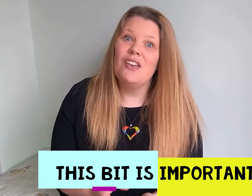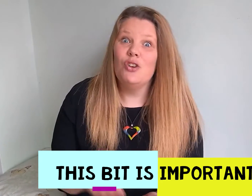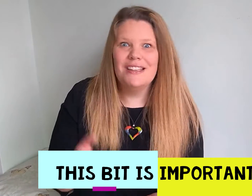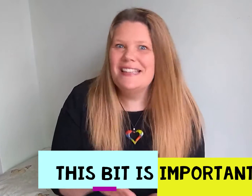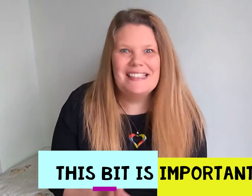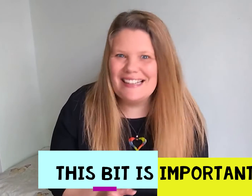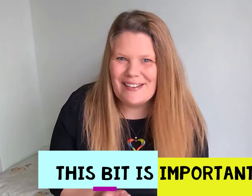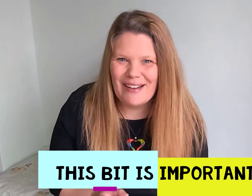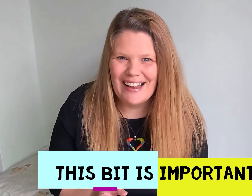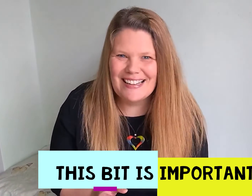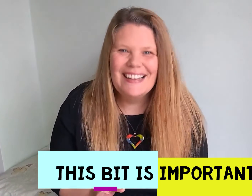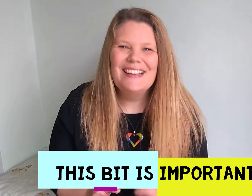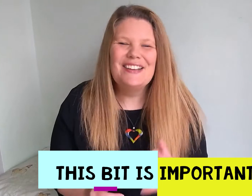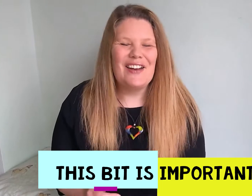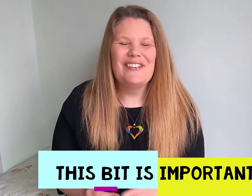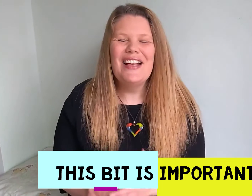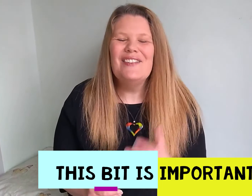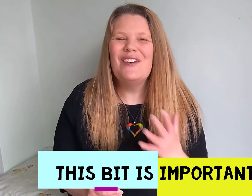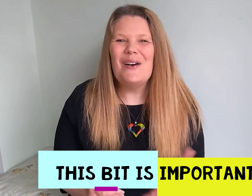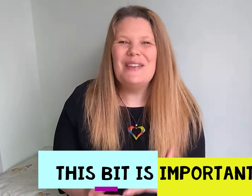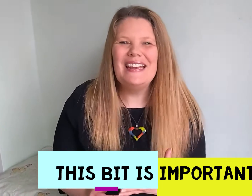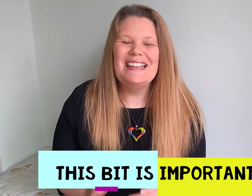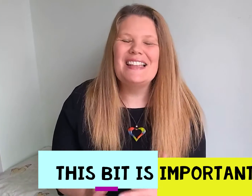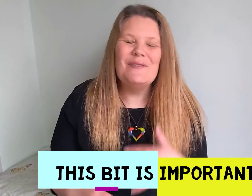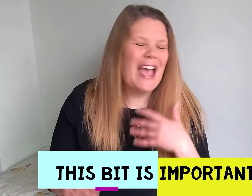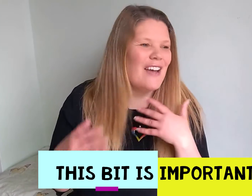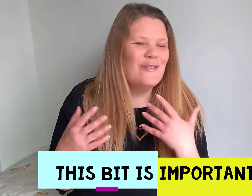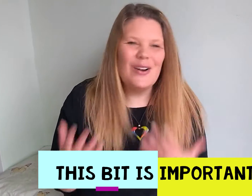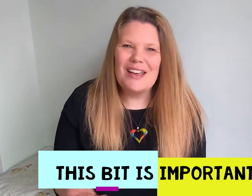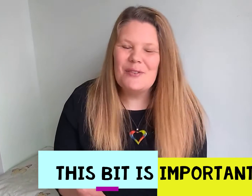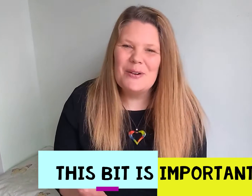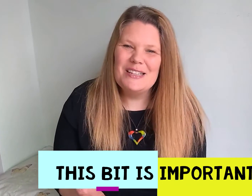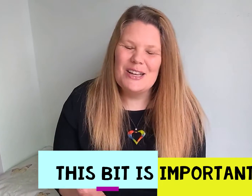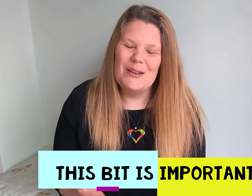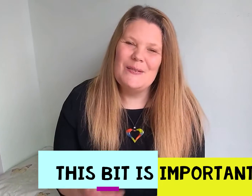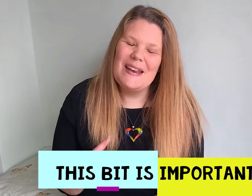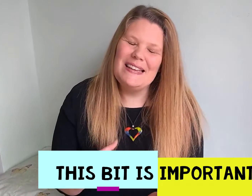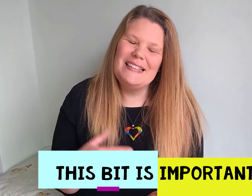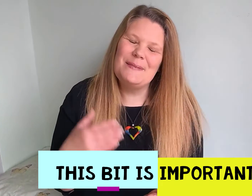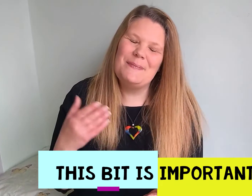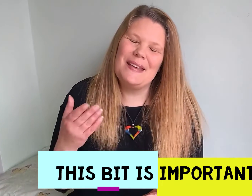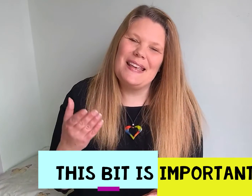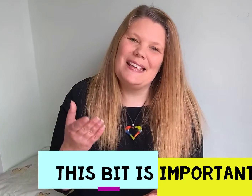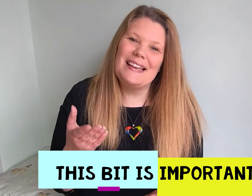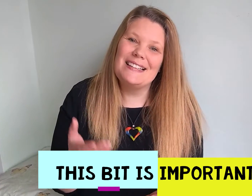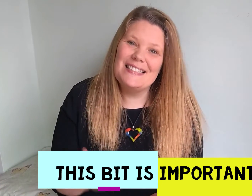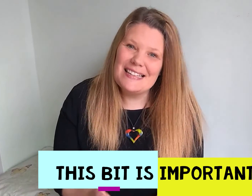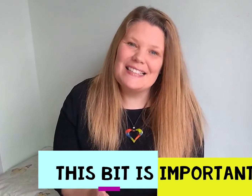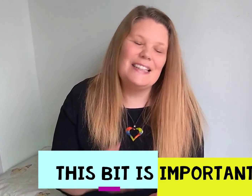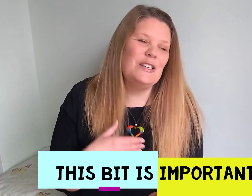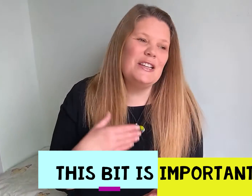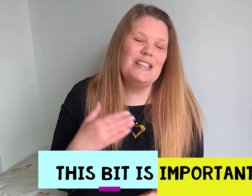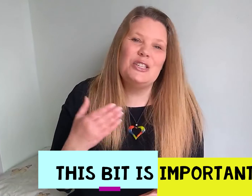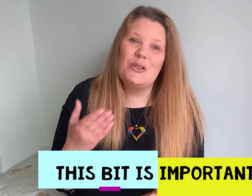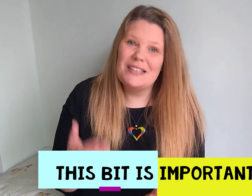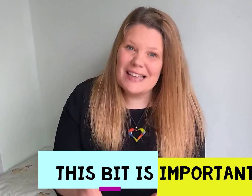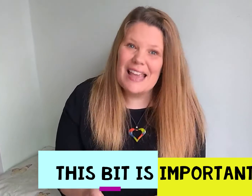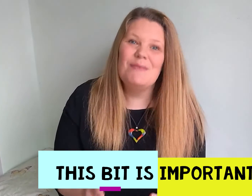you're consistently bad. No, what I mean is that whatever we do needs to be consistent. You need to do the same